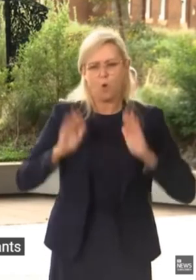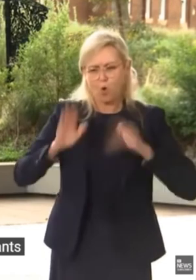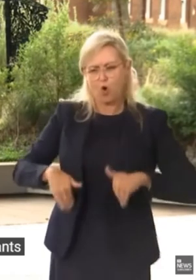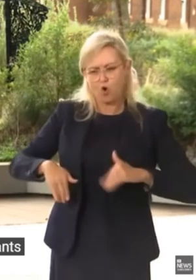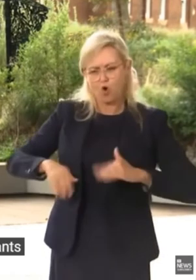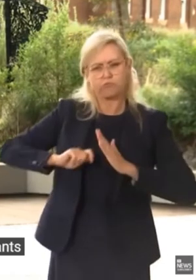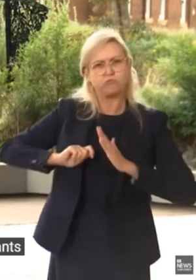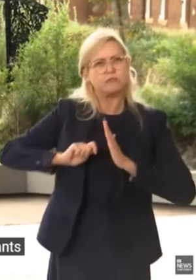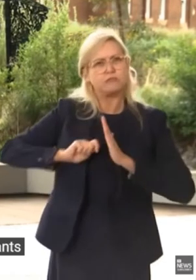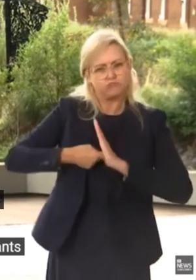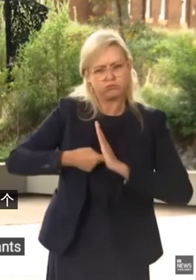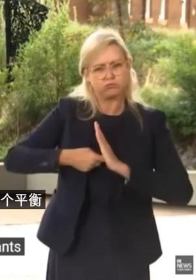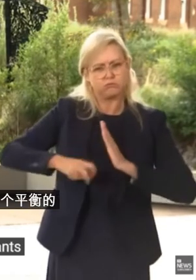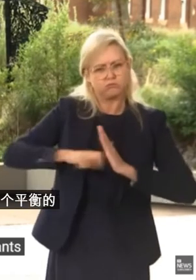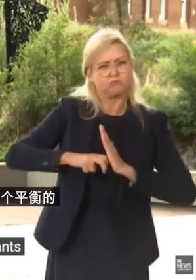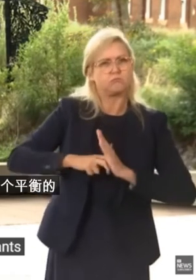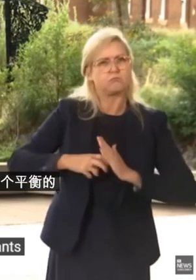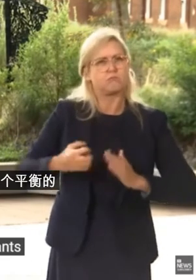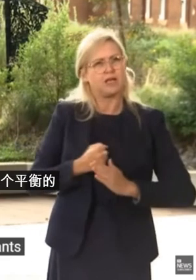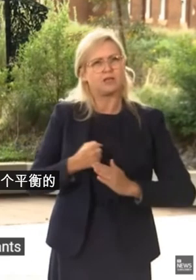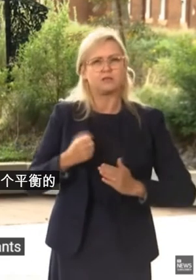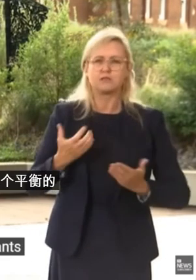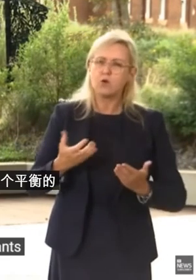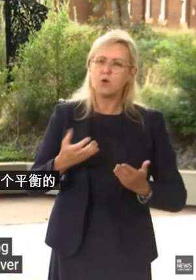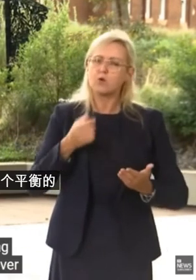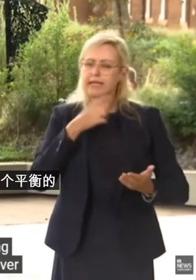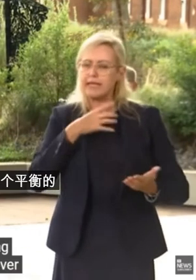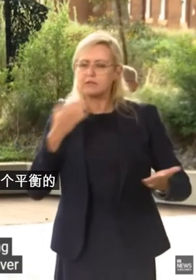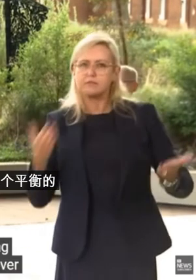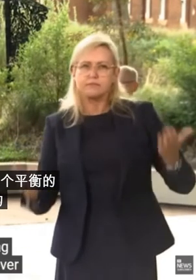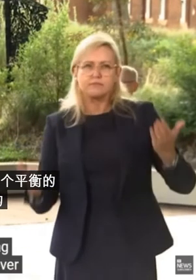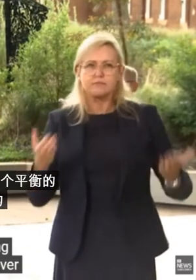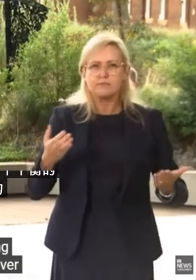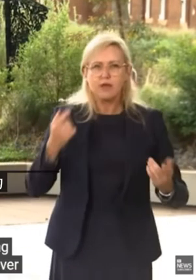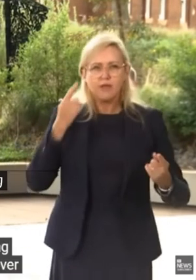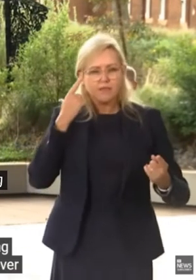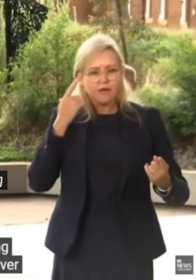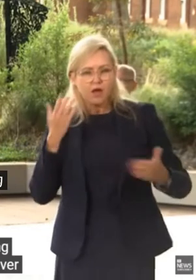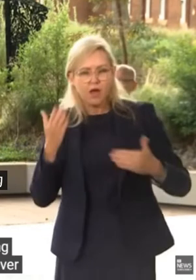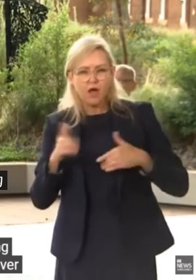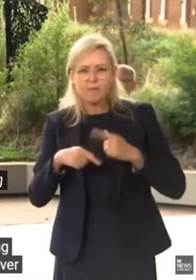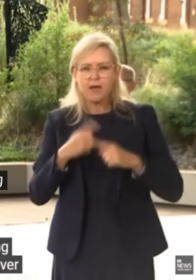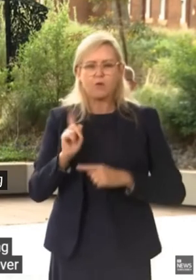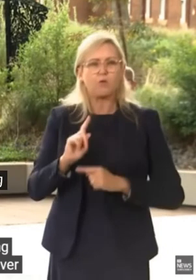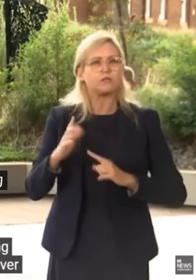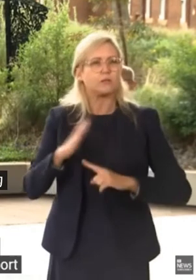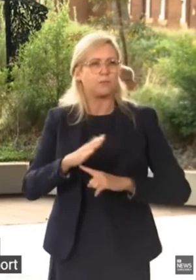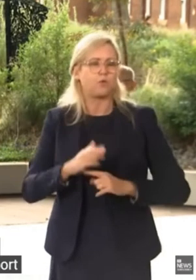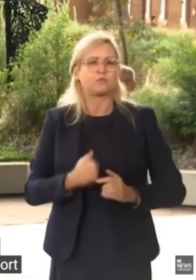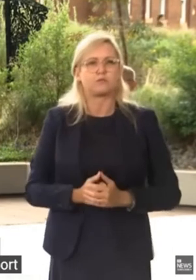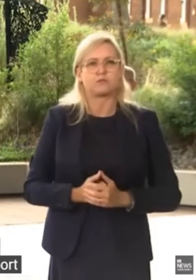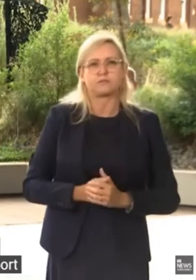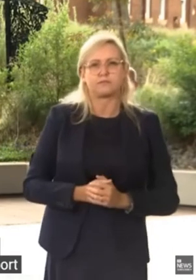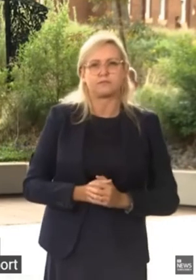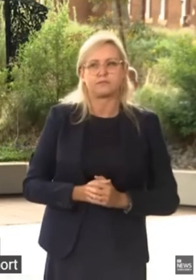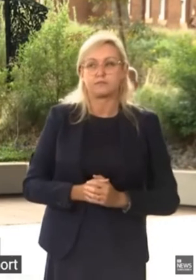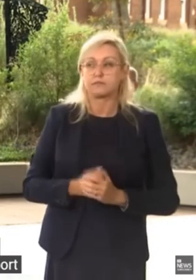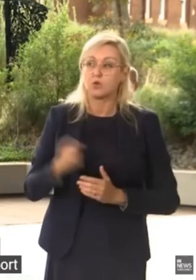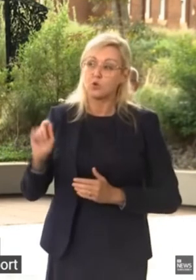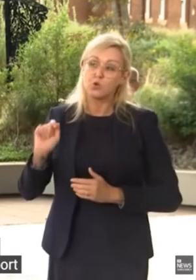bars. So it's really a balancing act here, as we've had to do over the last 2 years. Now, in relation to the business